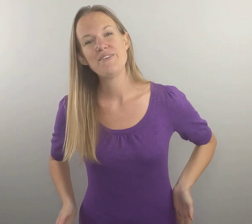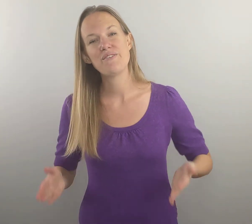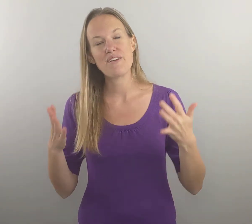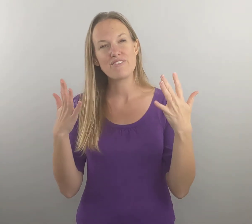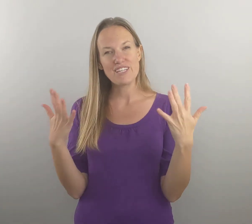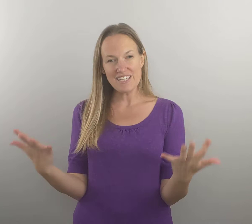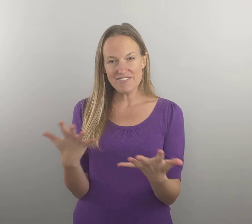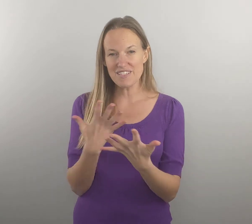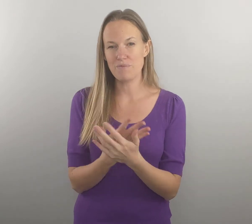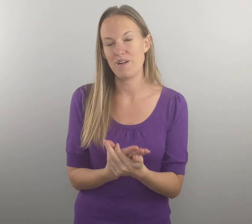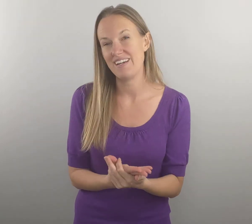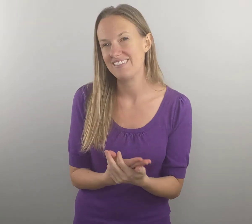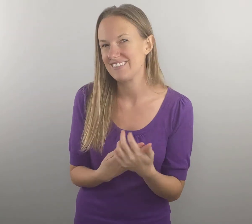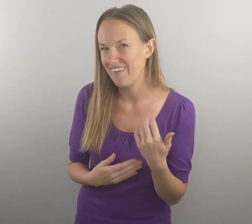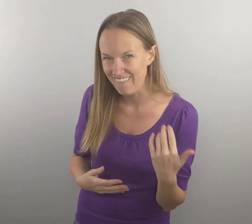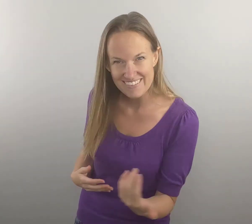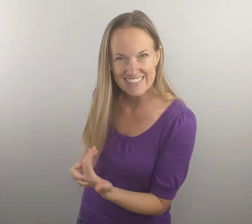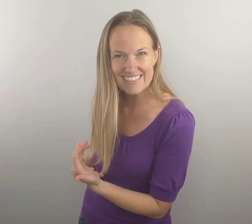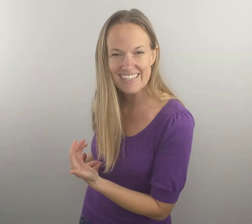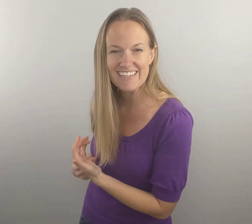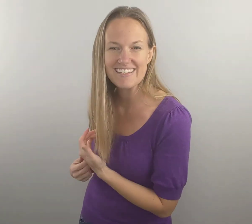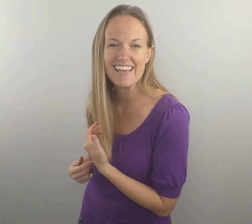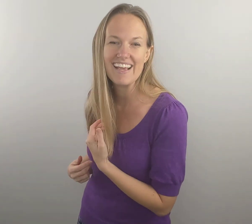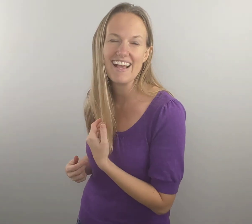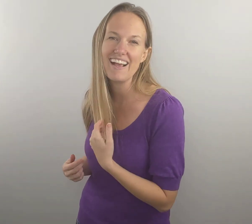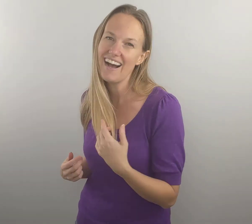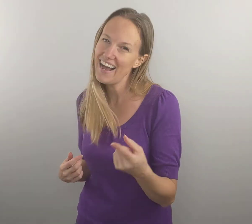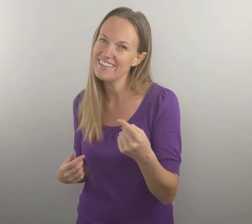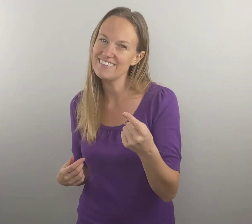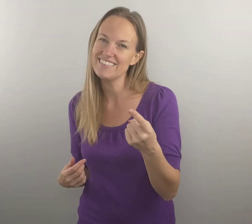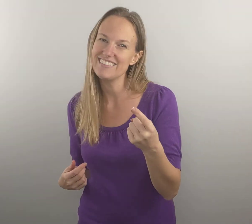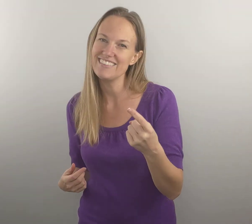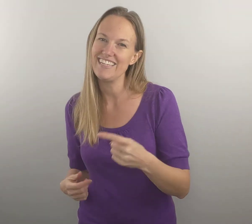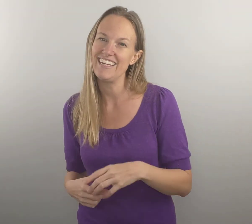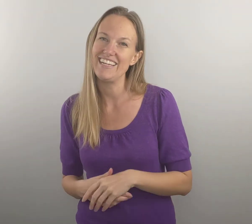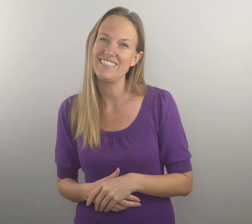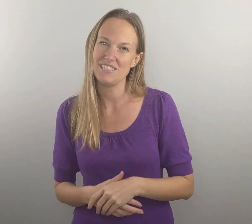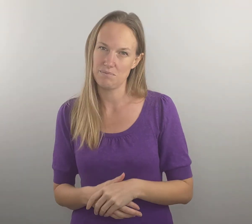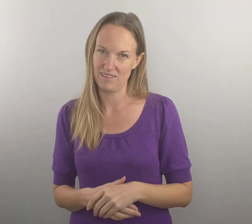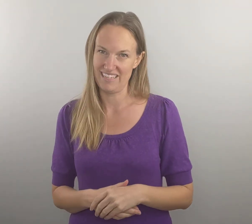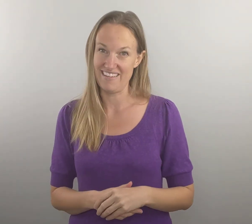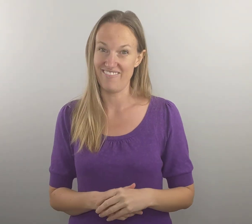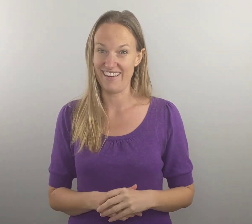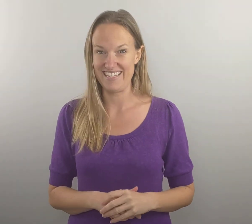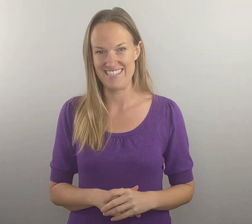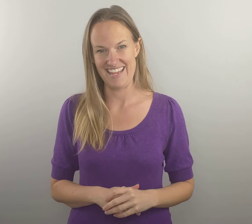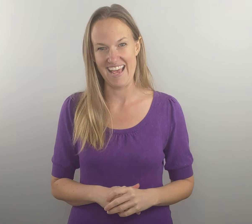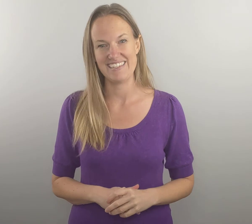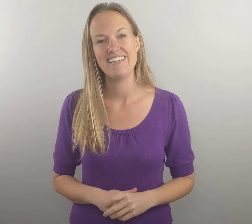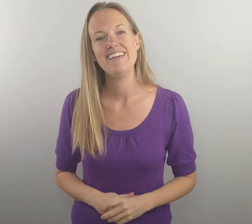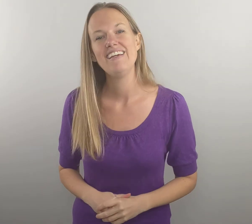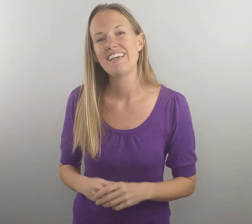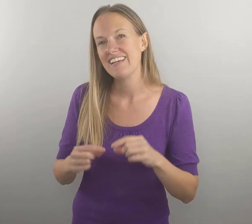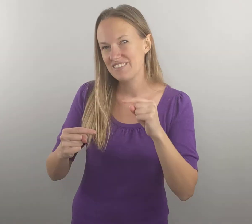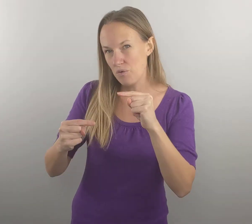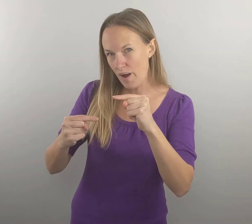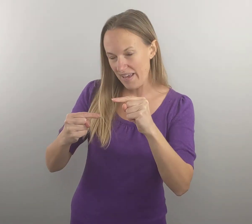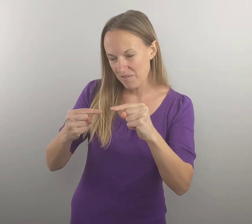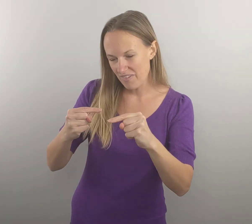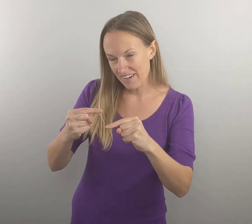that forgiveness brings wholeness and healing. God knows your need. Just believe what he said. Okay, so when, we've already